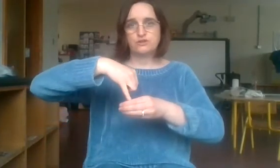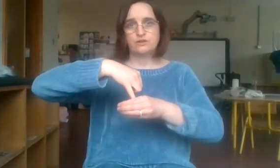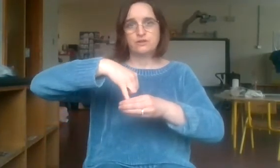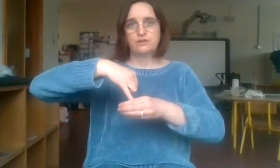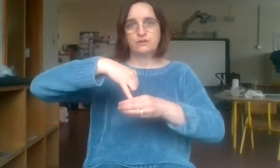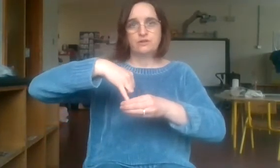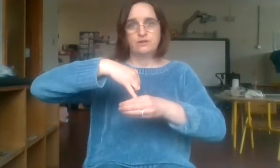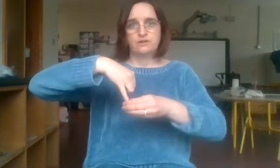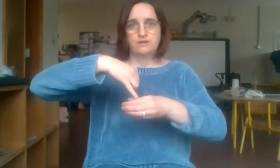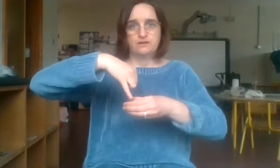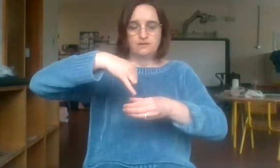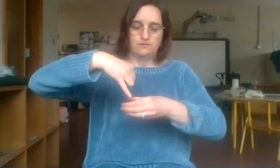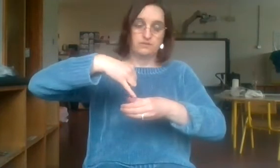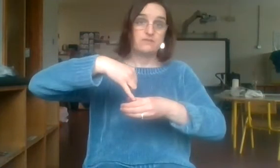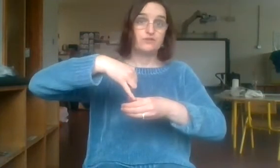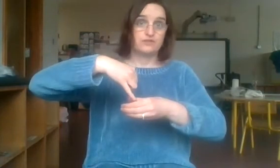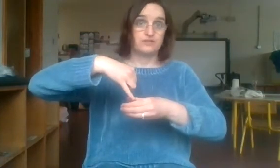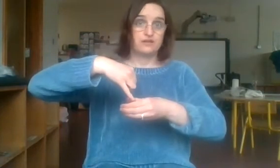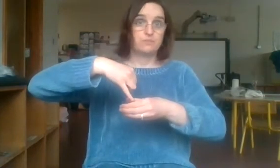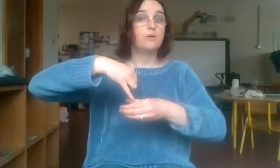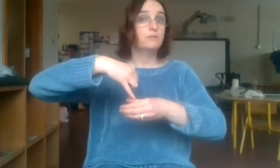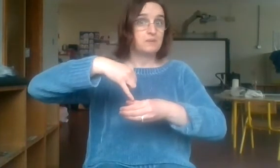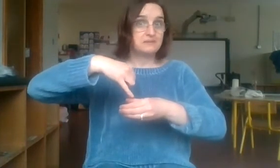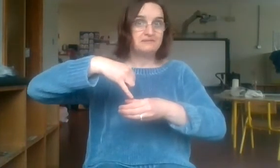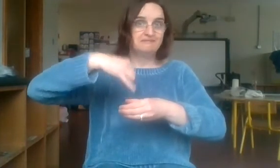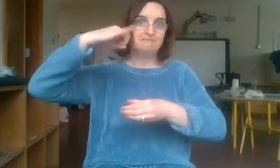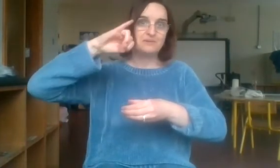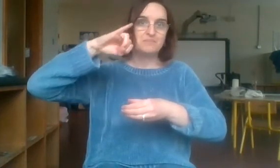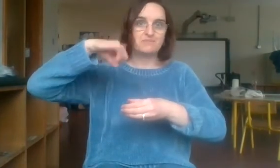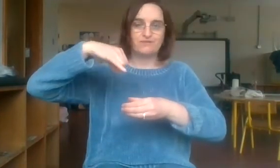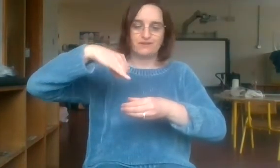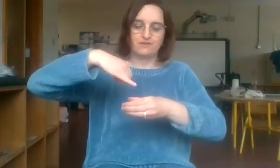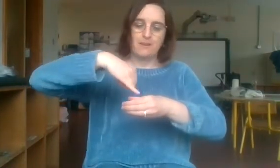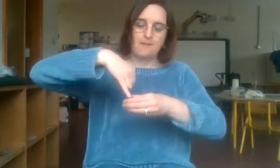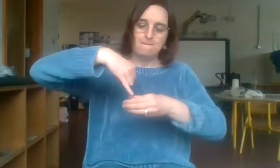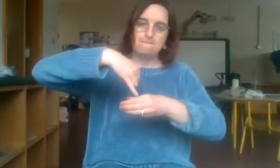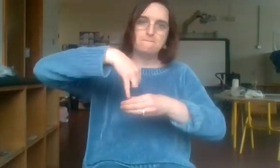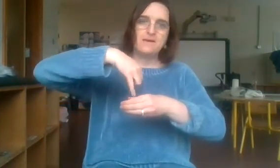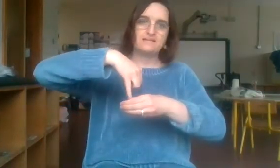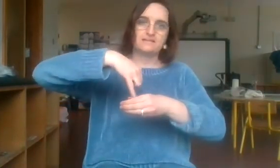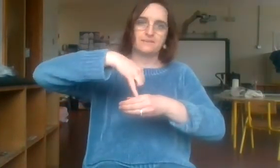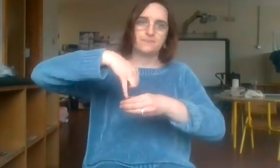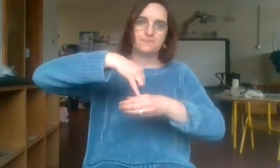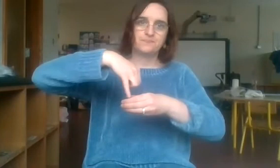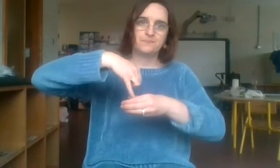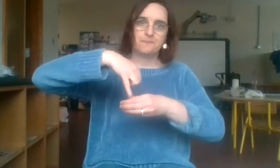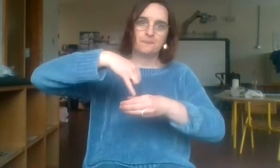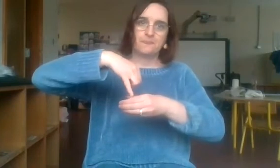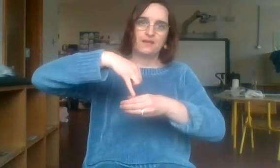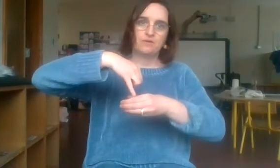stir whatever's in the container, probably medicine, with our baby finger. Medicine. Okay,